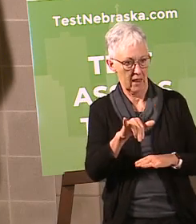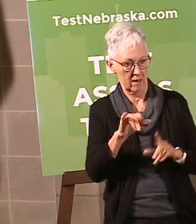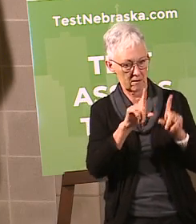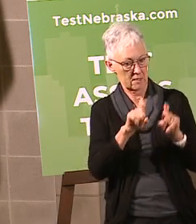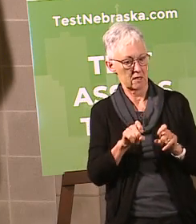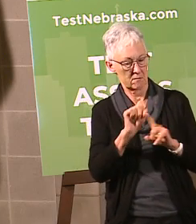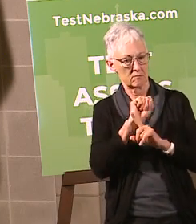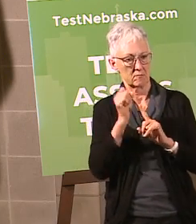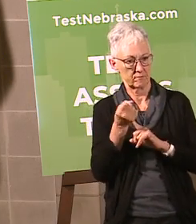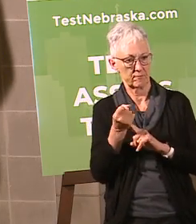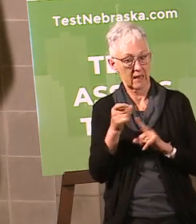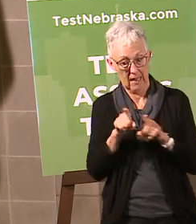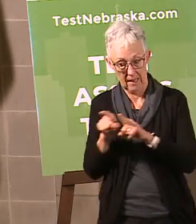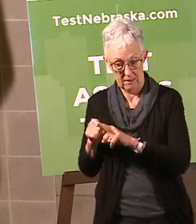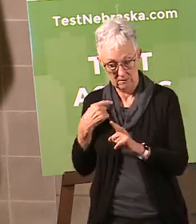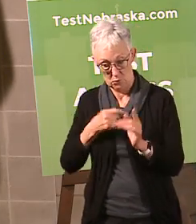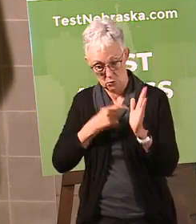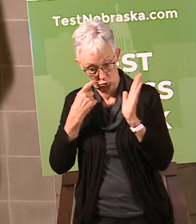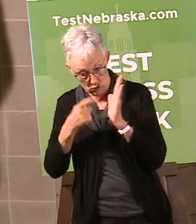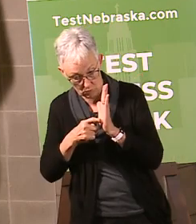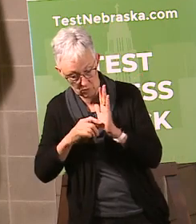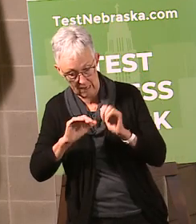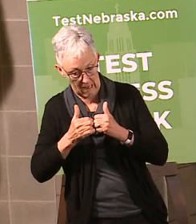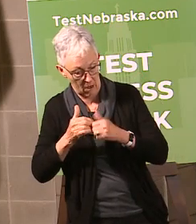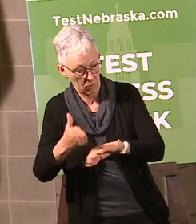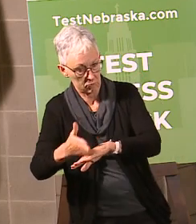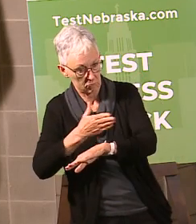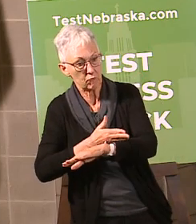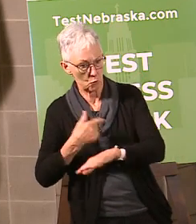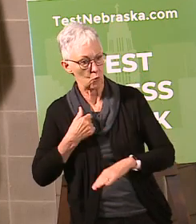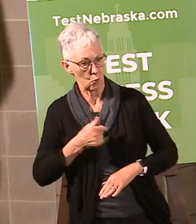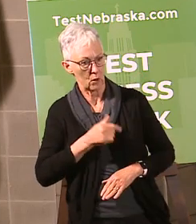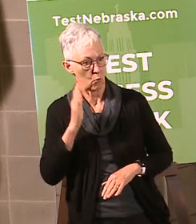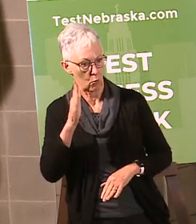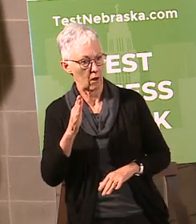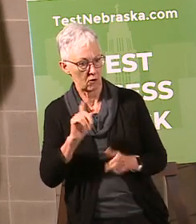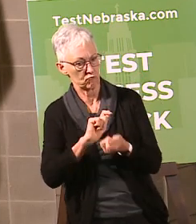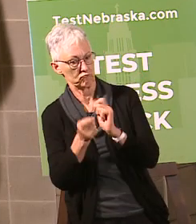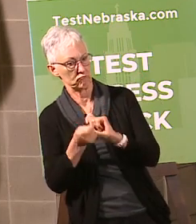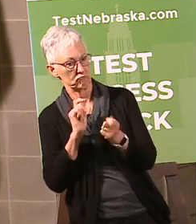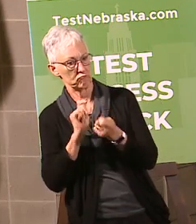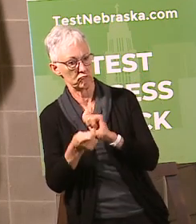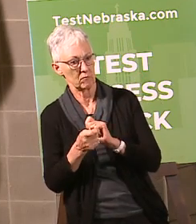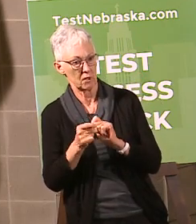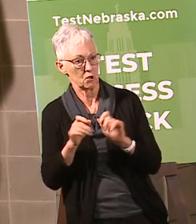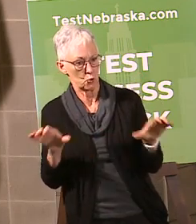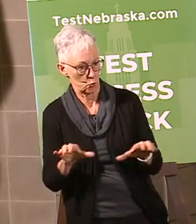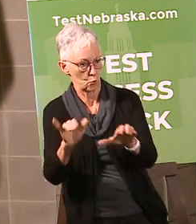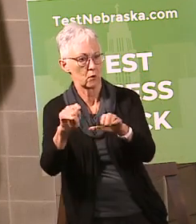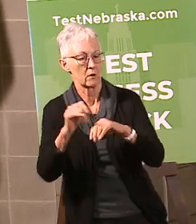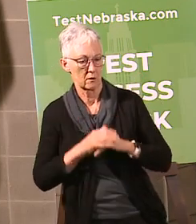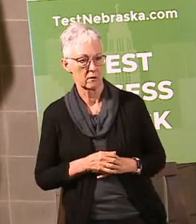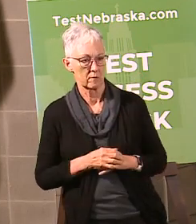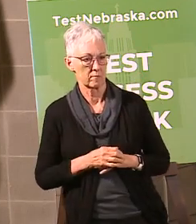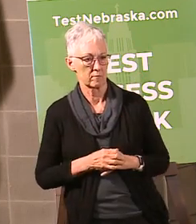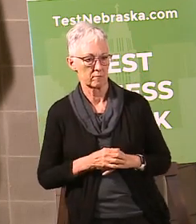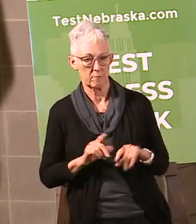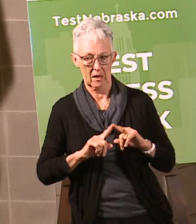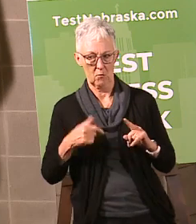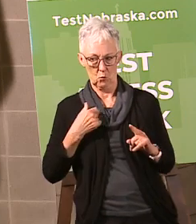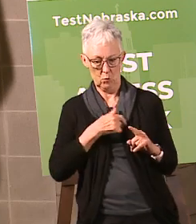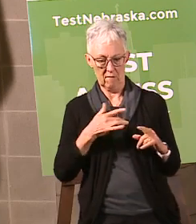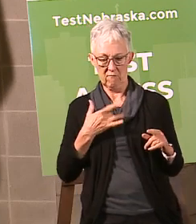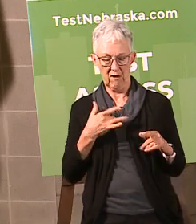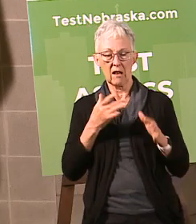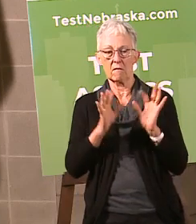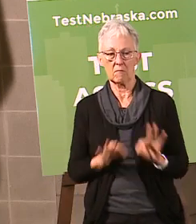things that can be done better, we're going to do them better. But we made the trade-off of saying, better to get this out sooner, even if we have to go back and fix